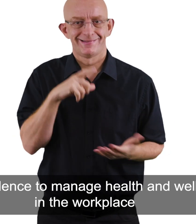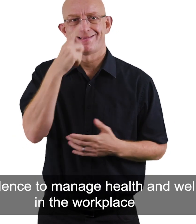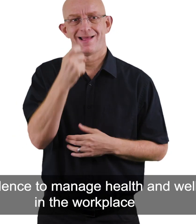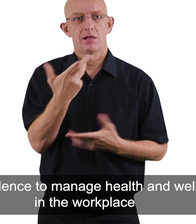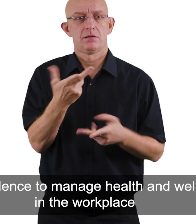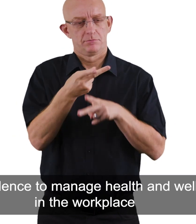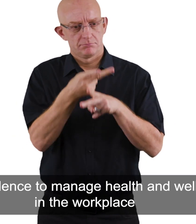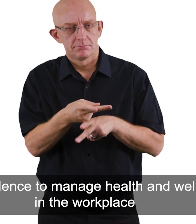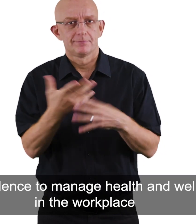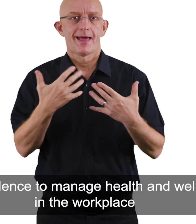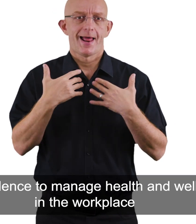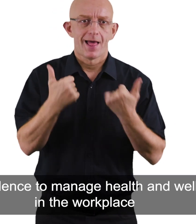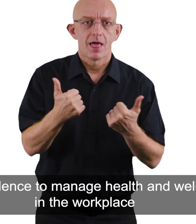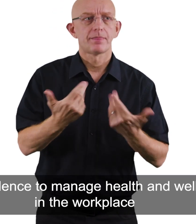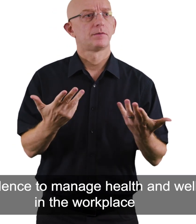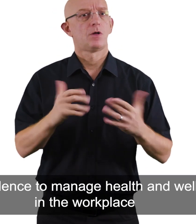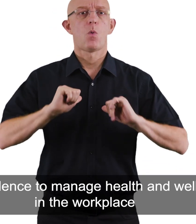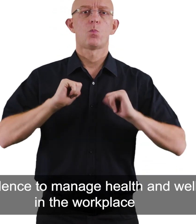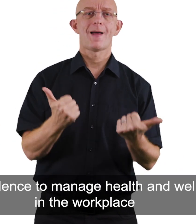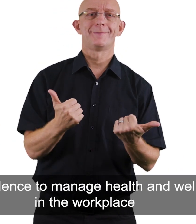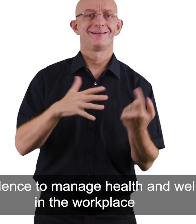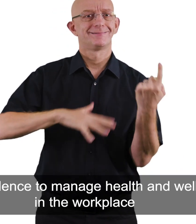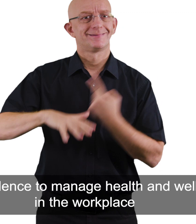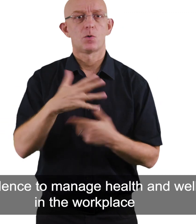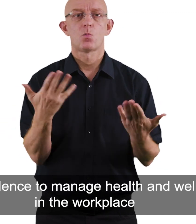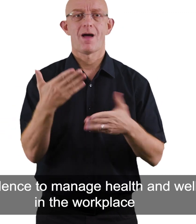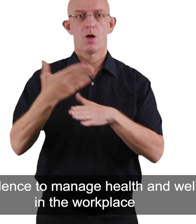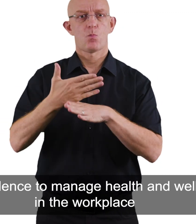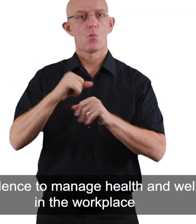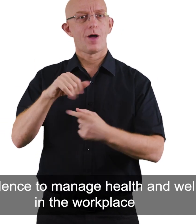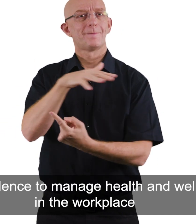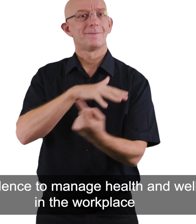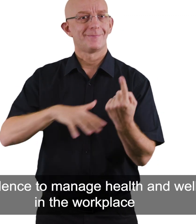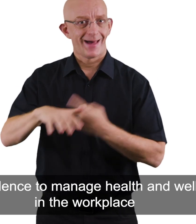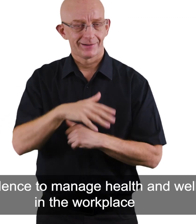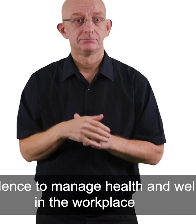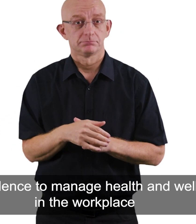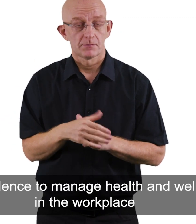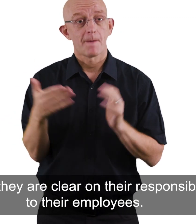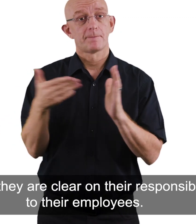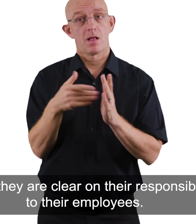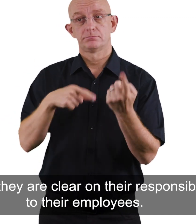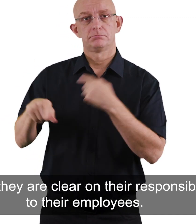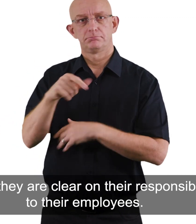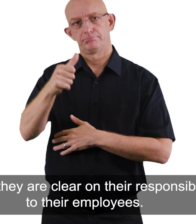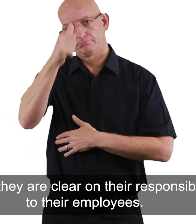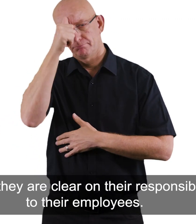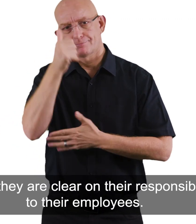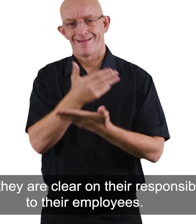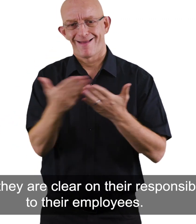and confidence to manage health and well-being in the workplace, and that they are clear